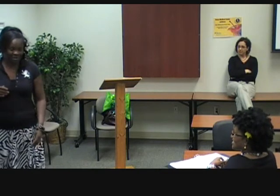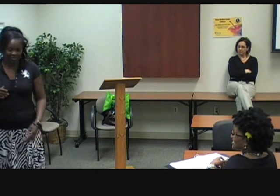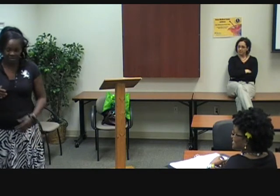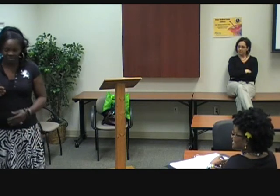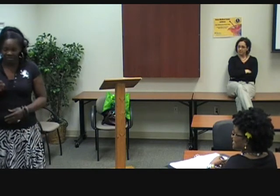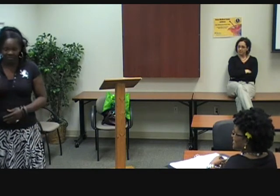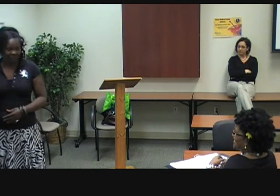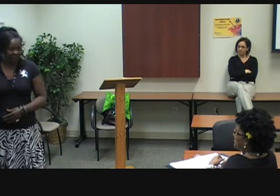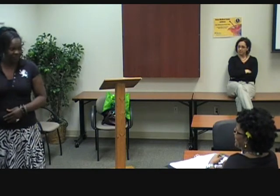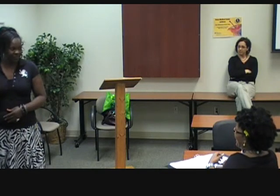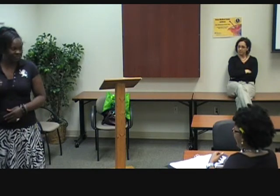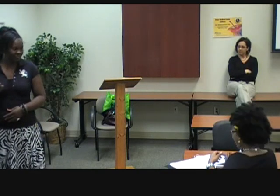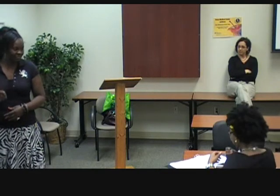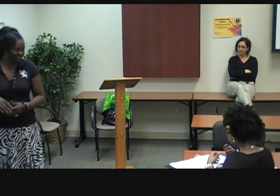Fine.